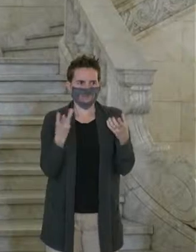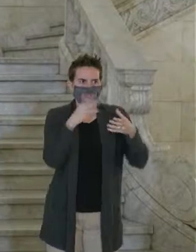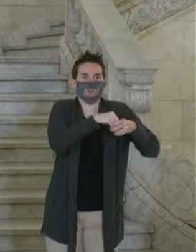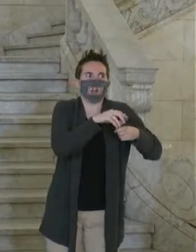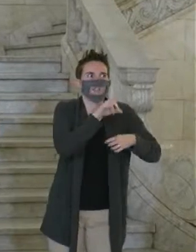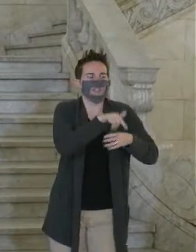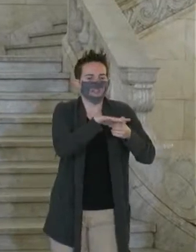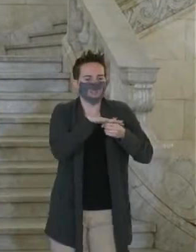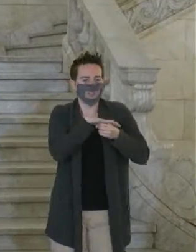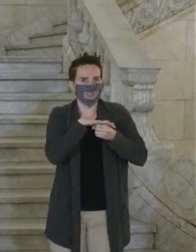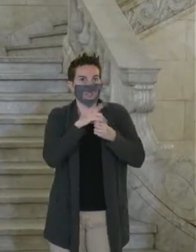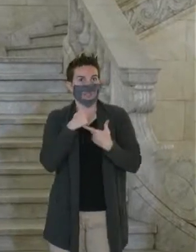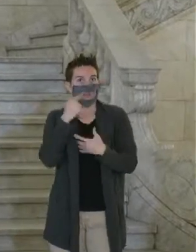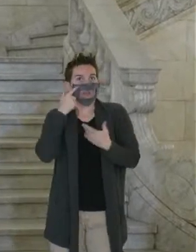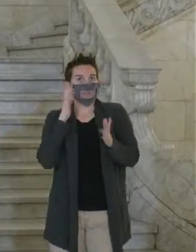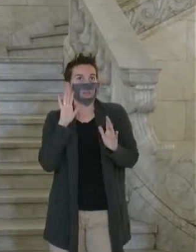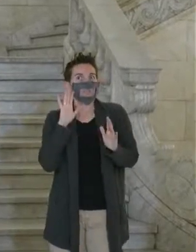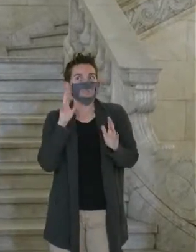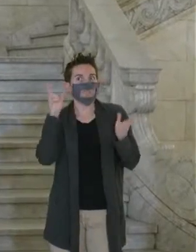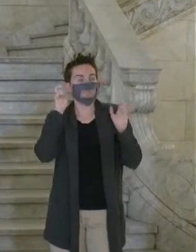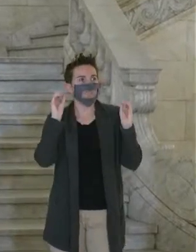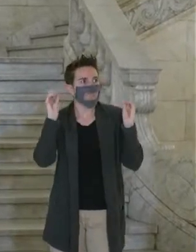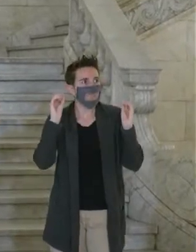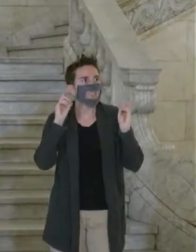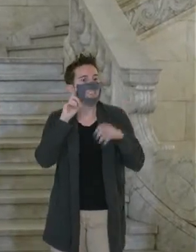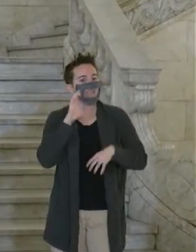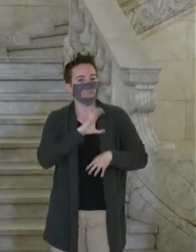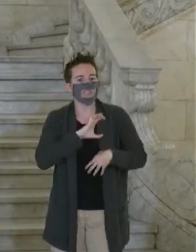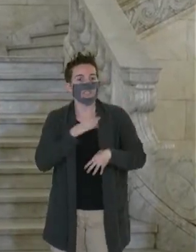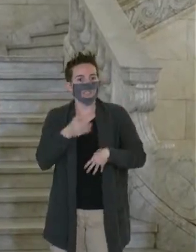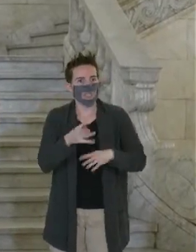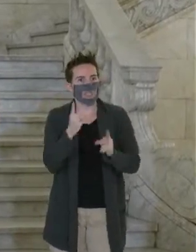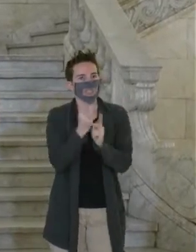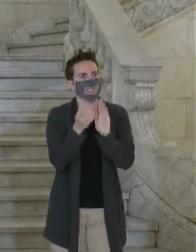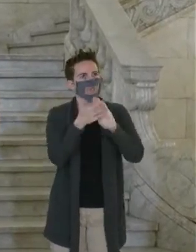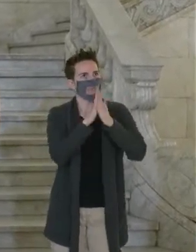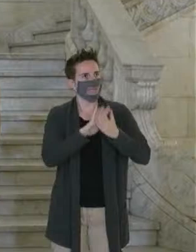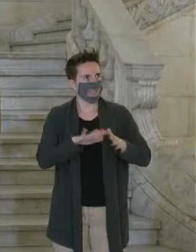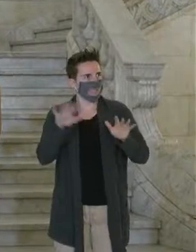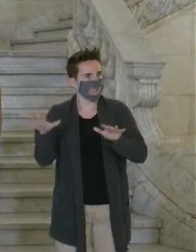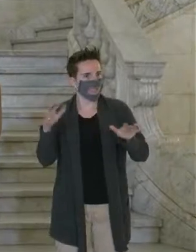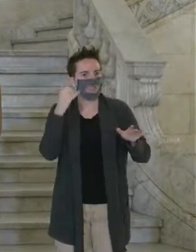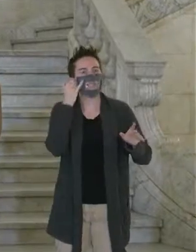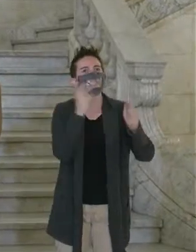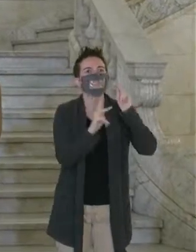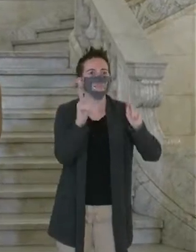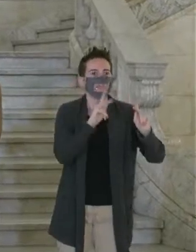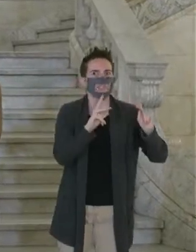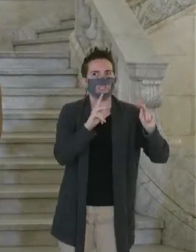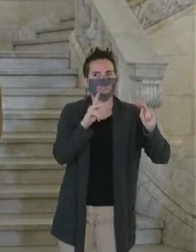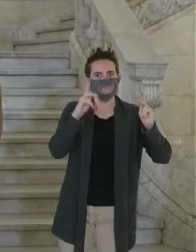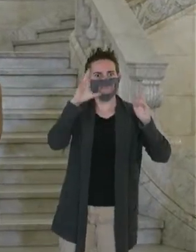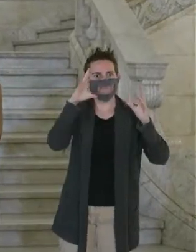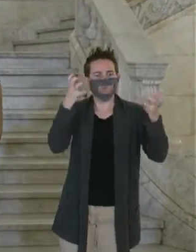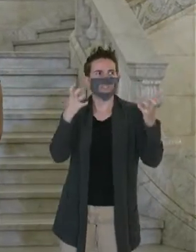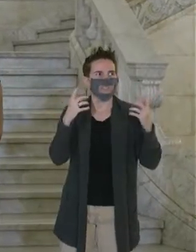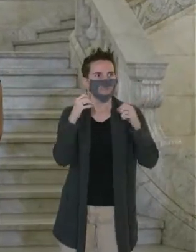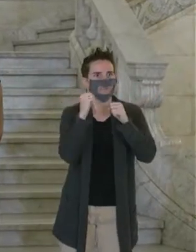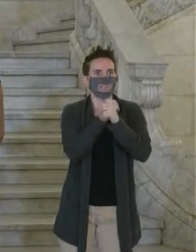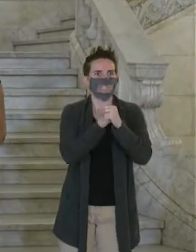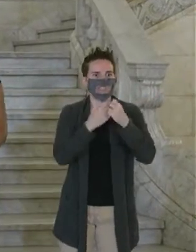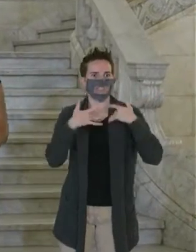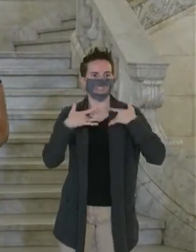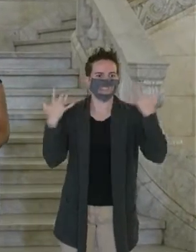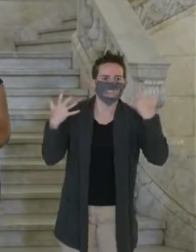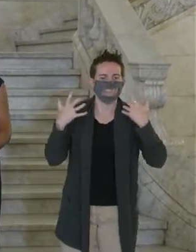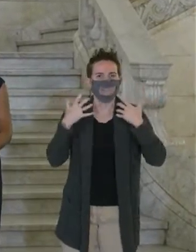in our region that I know of. Law enforcement's been there to keep the peace if people are seeking confrontation,